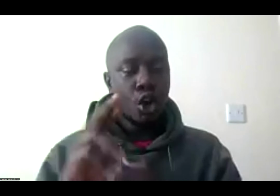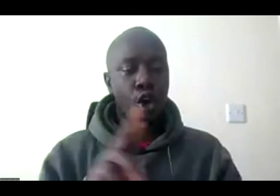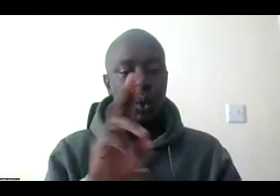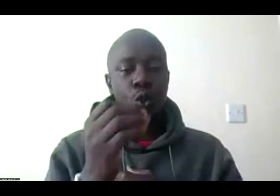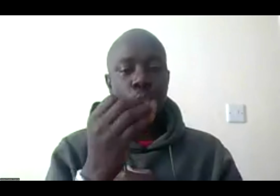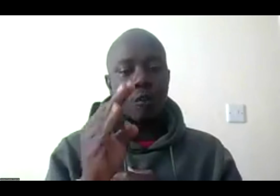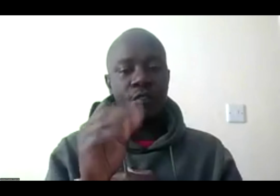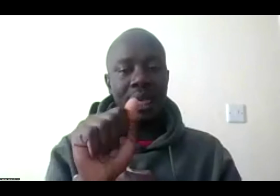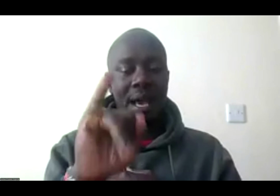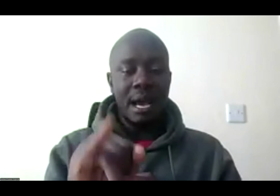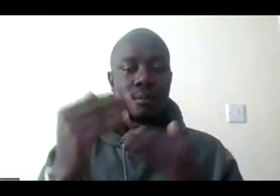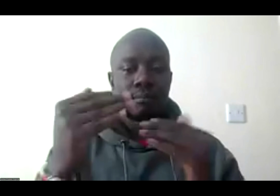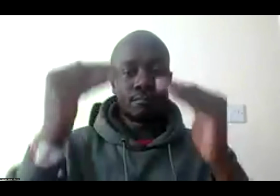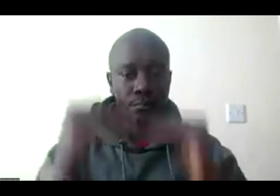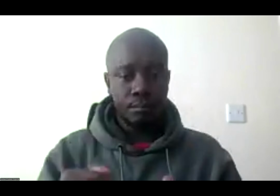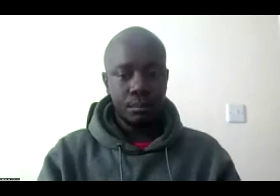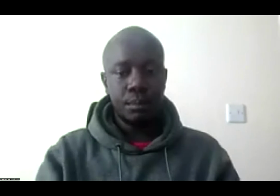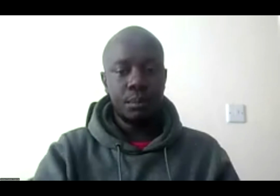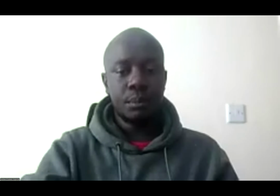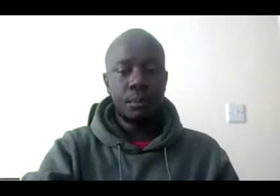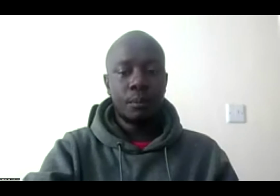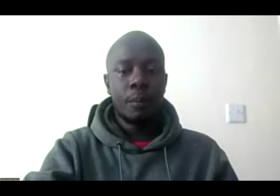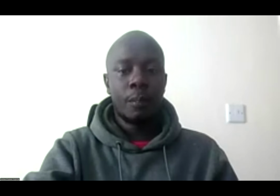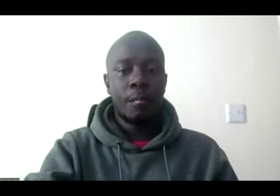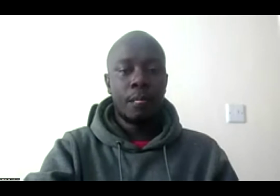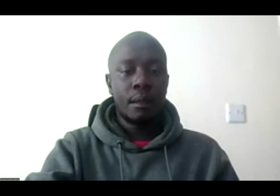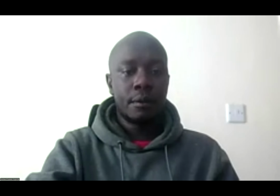And also we have to make sure that we are responsible in the use of AI.